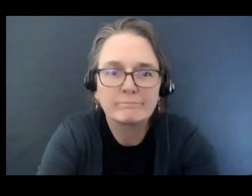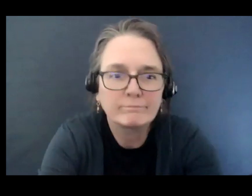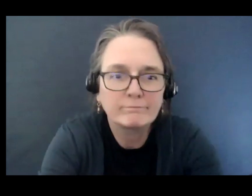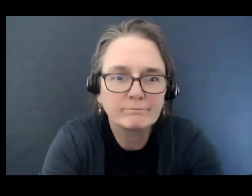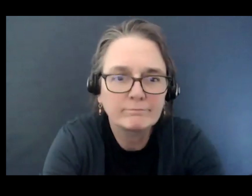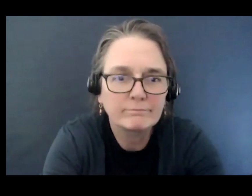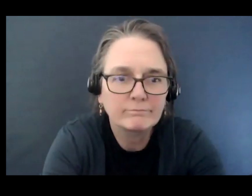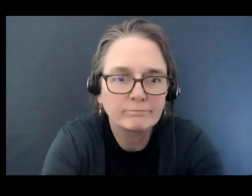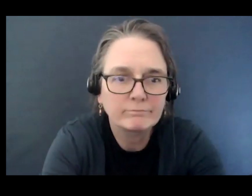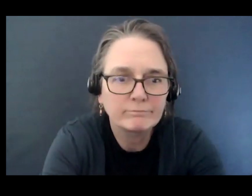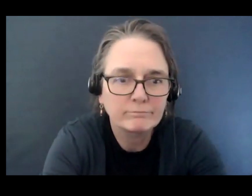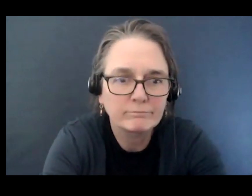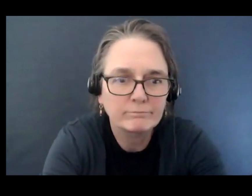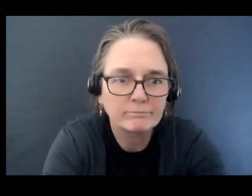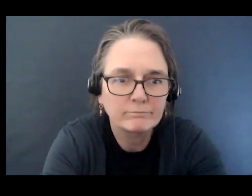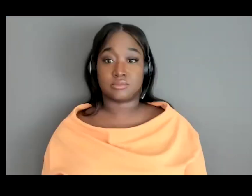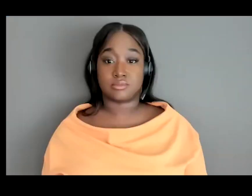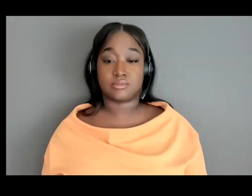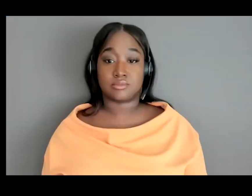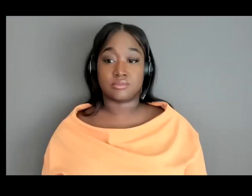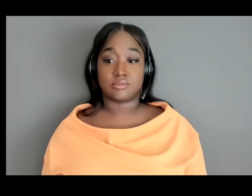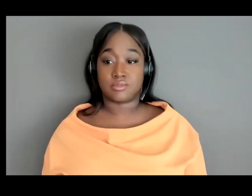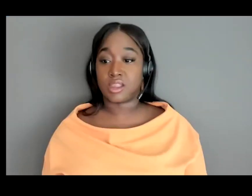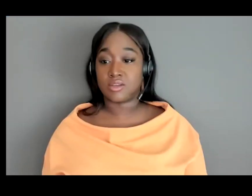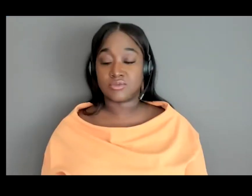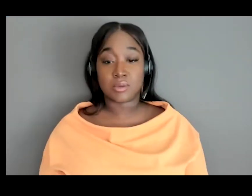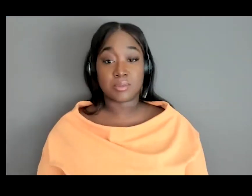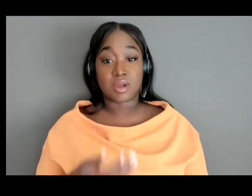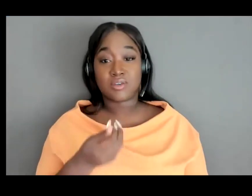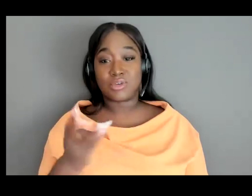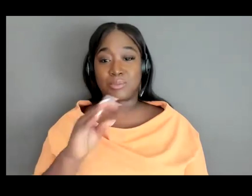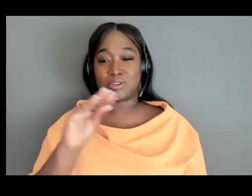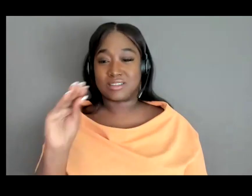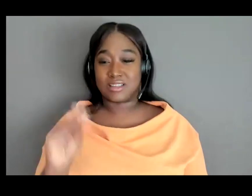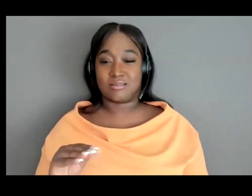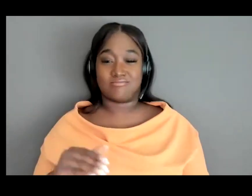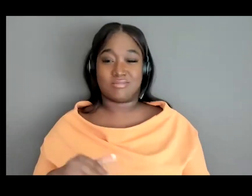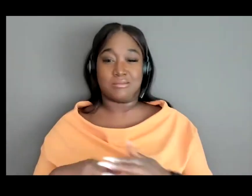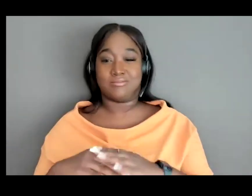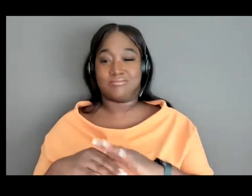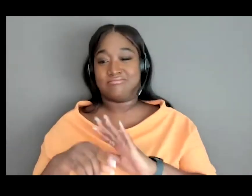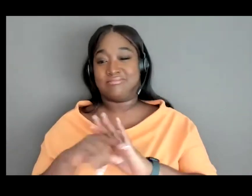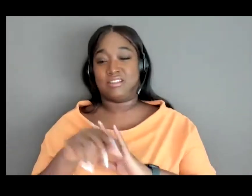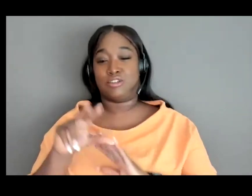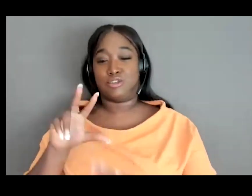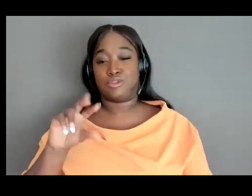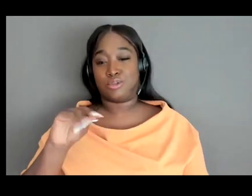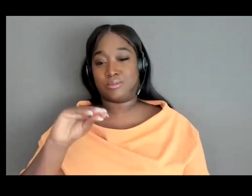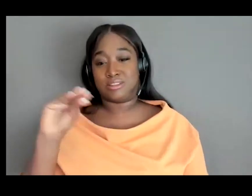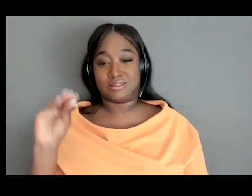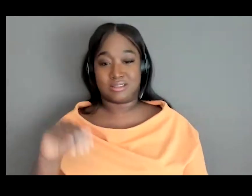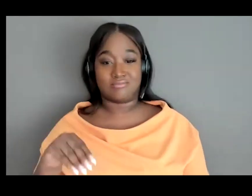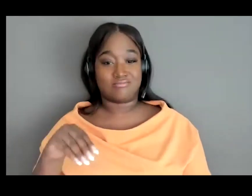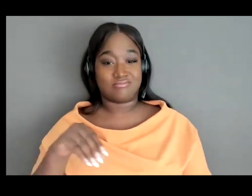to negative, I think, 30% in the most affected areas within the zone.